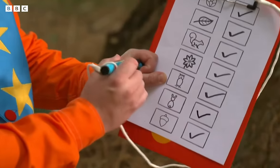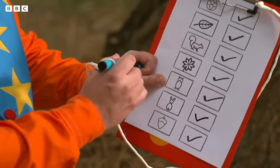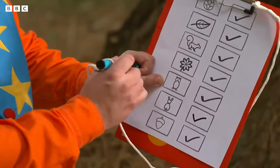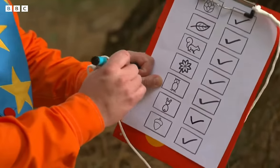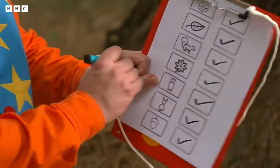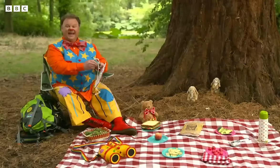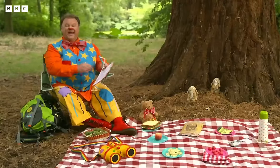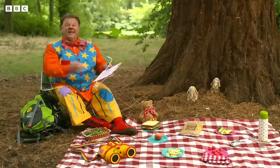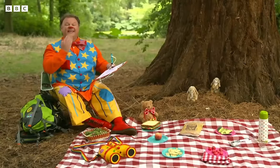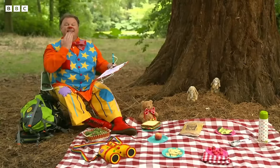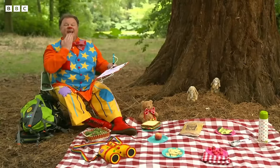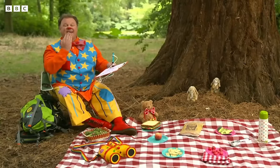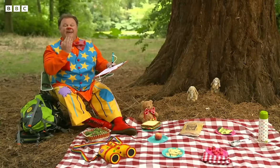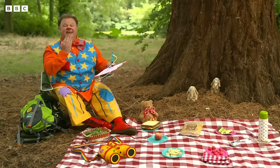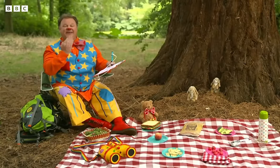Mr. Tumble. Thank you!